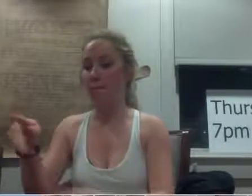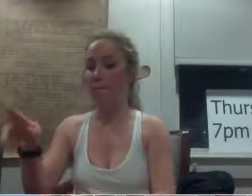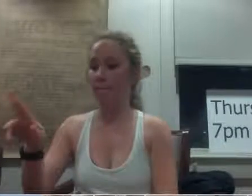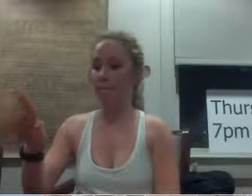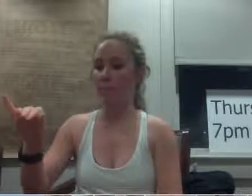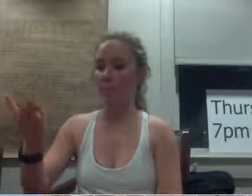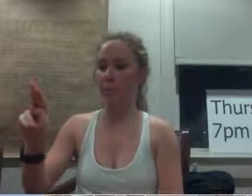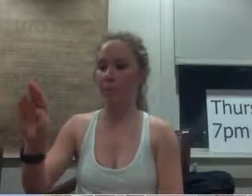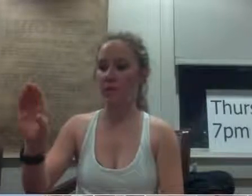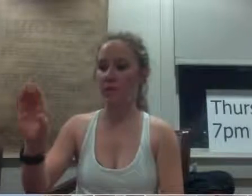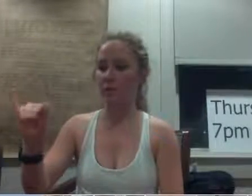interest.